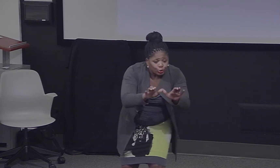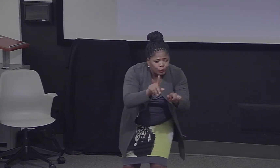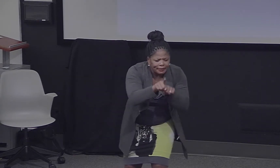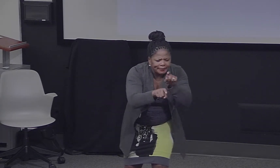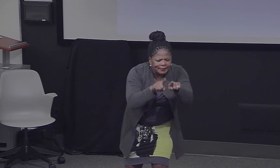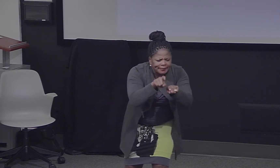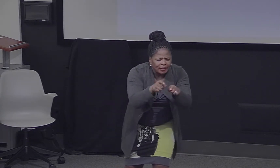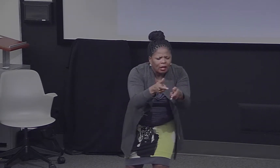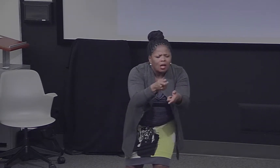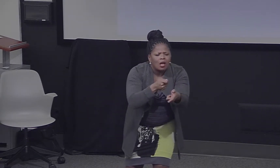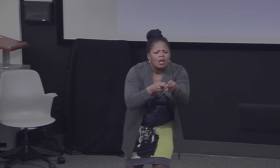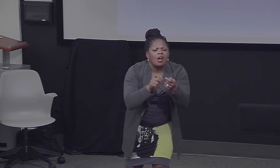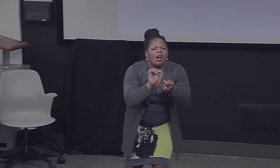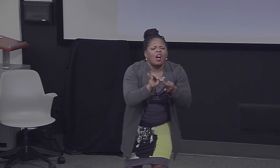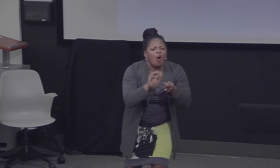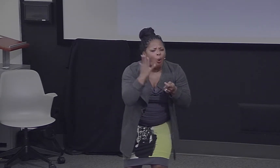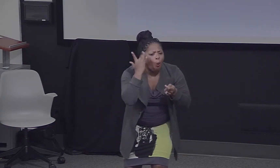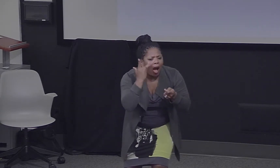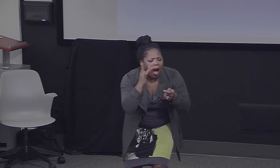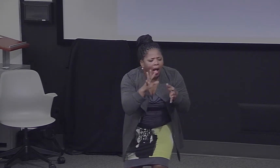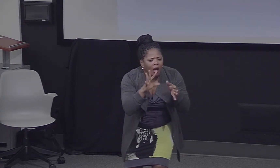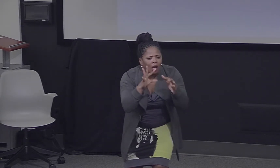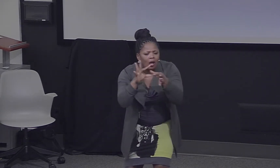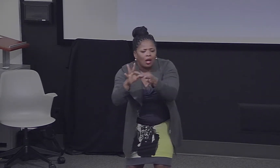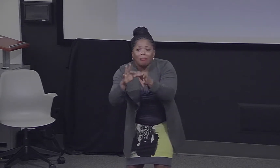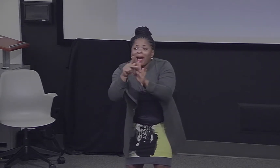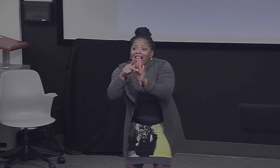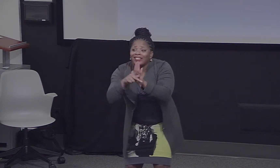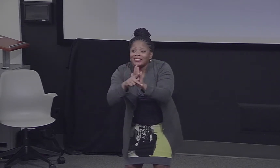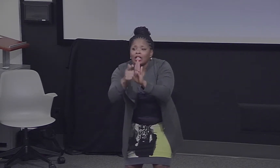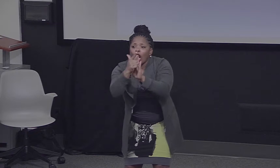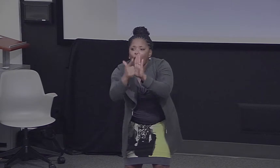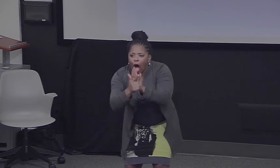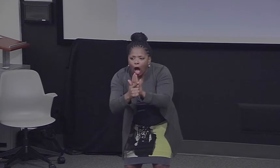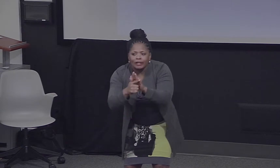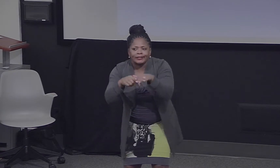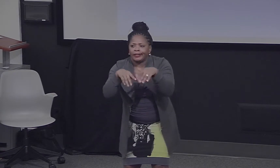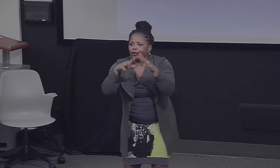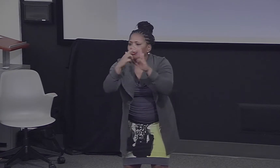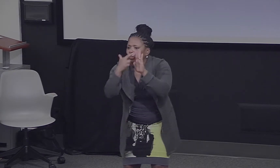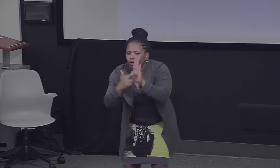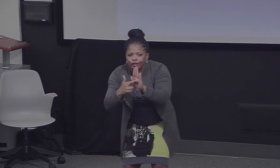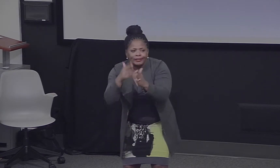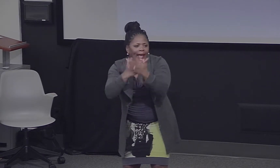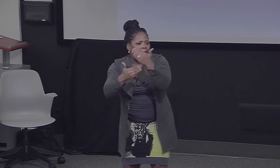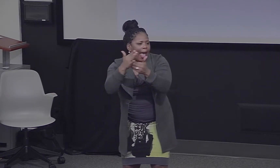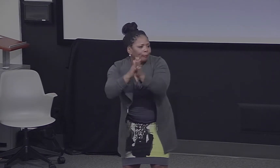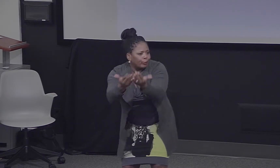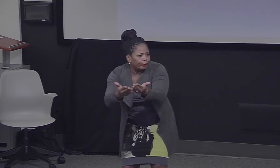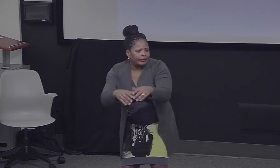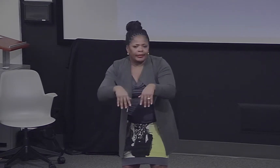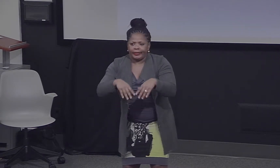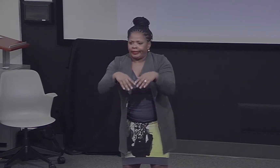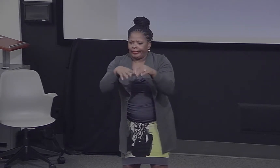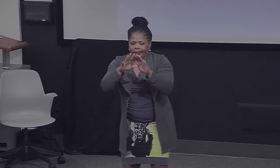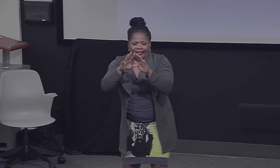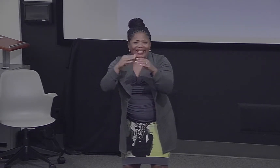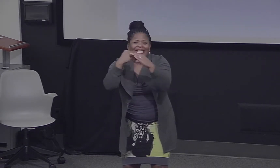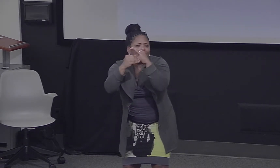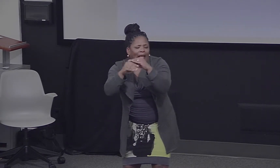So they were asking participants, and from those conversations, what was emerging? Certain policies and rules